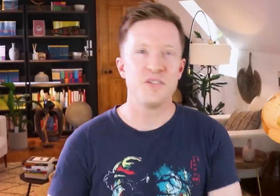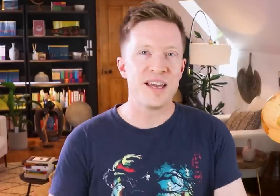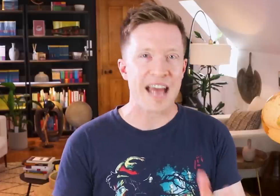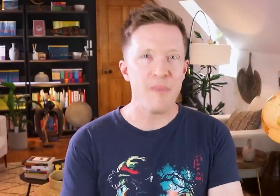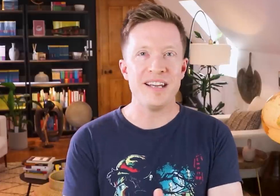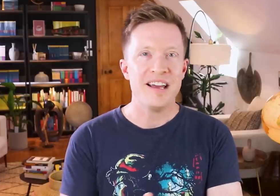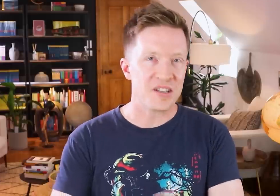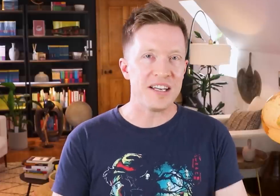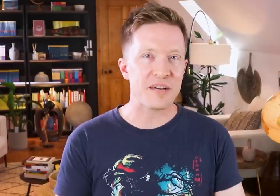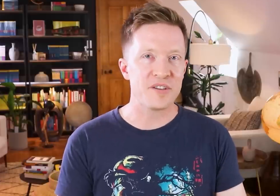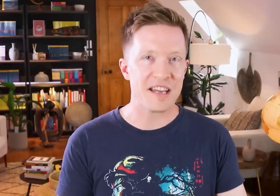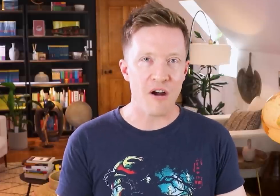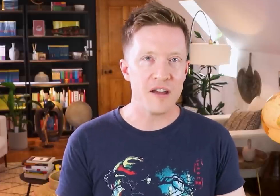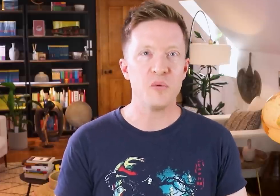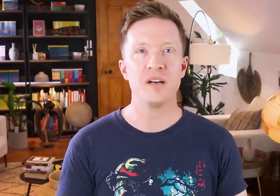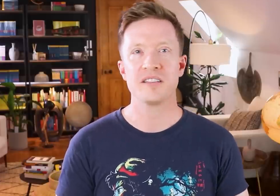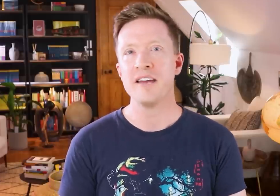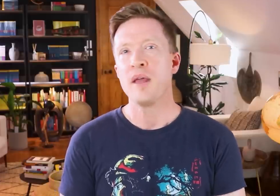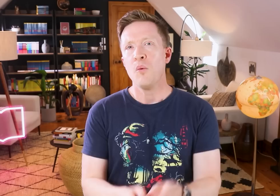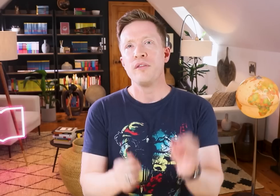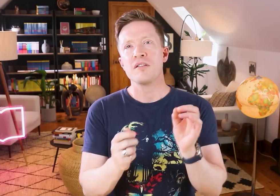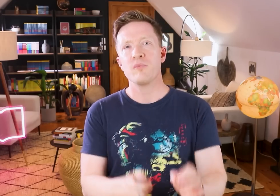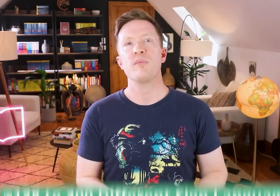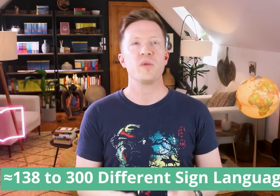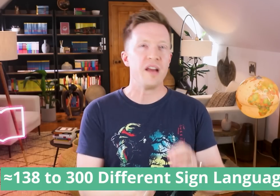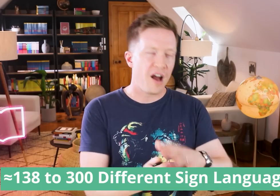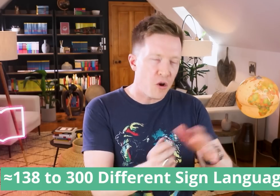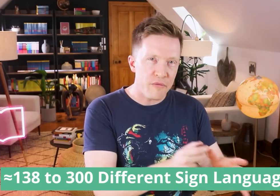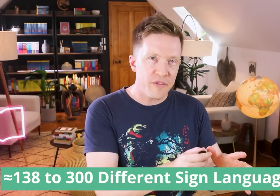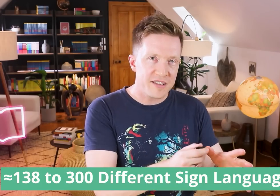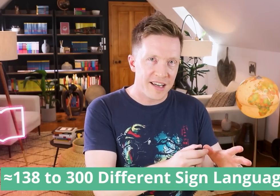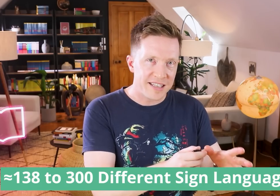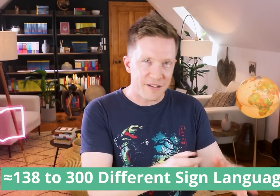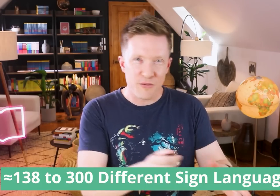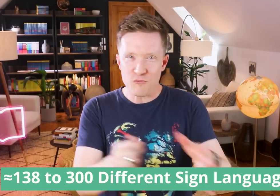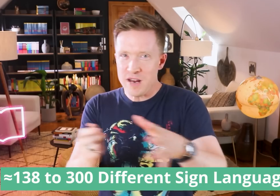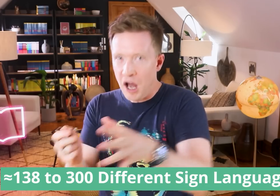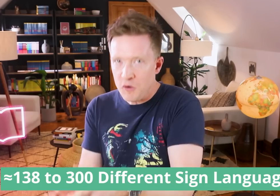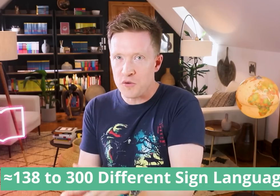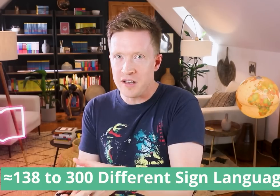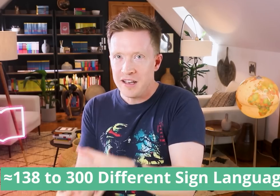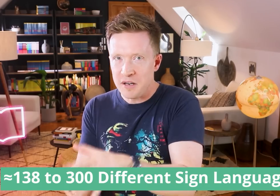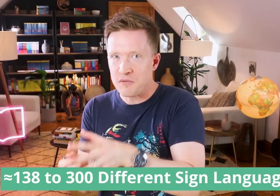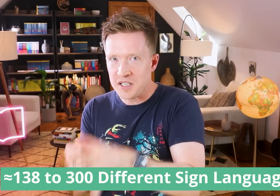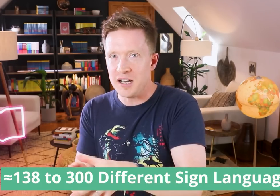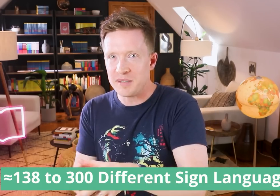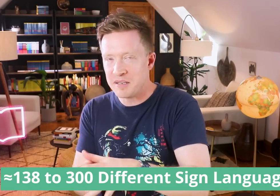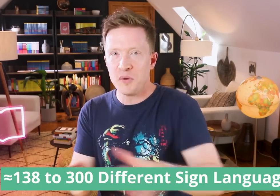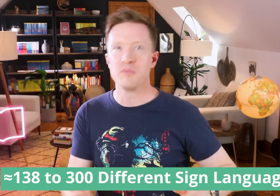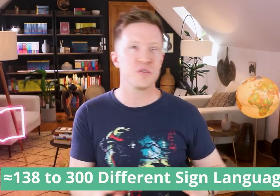did you guess how many sign languages there are in the world today? Well, there are somewhere between 138 and 300 different types. It's impossible to